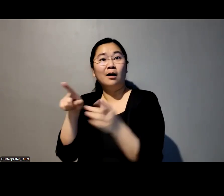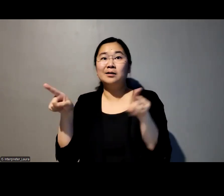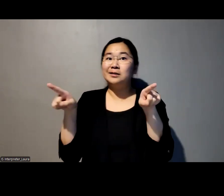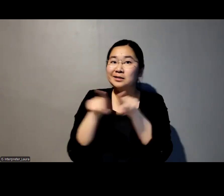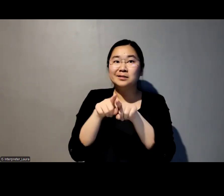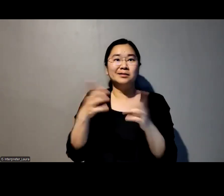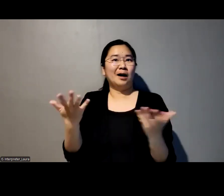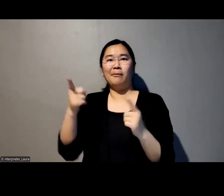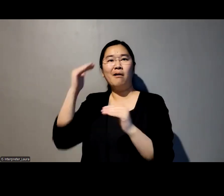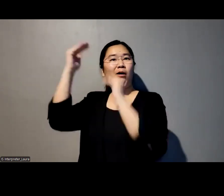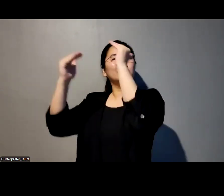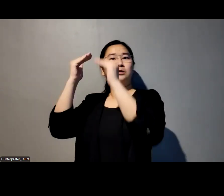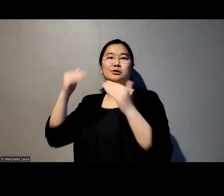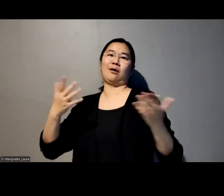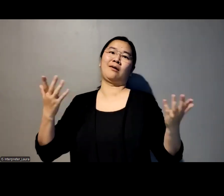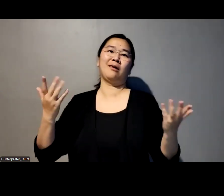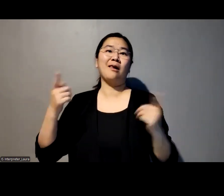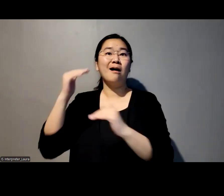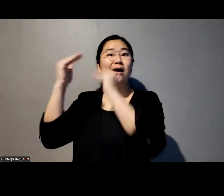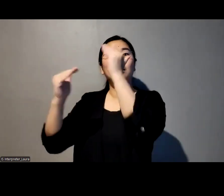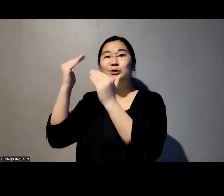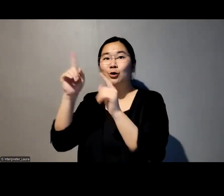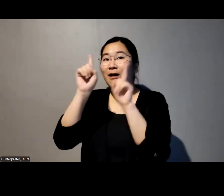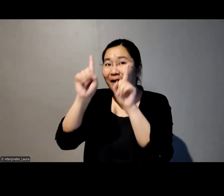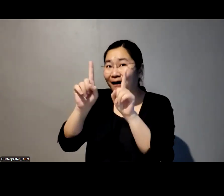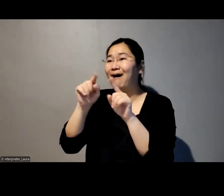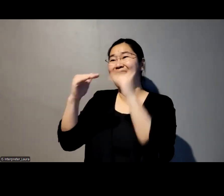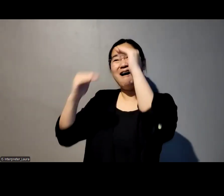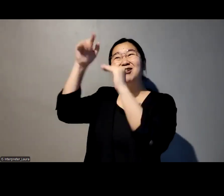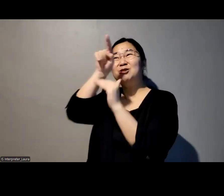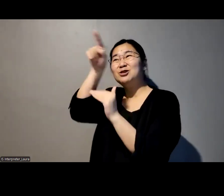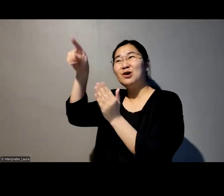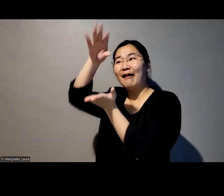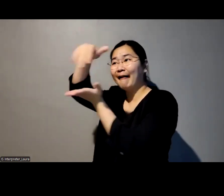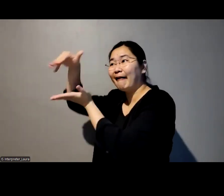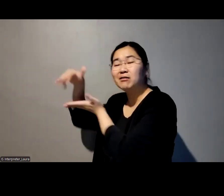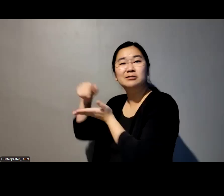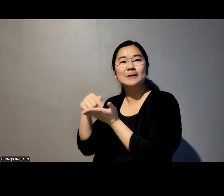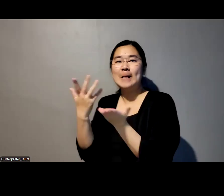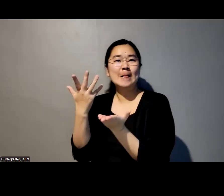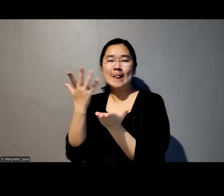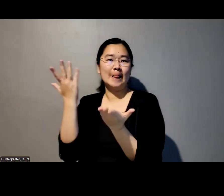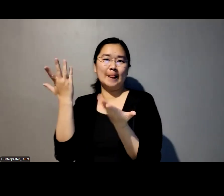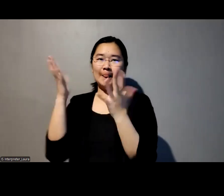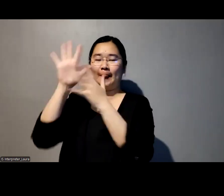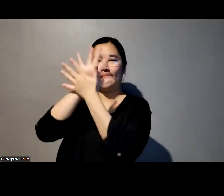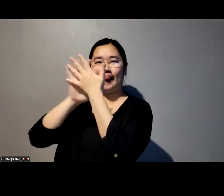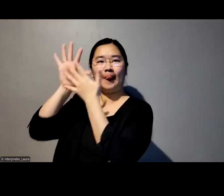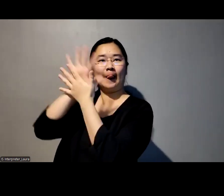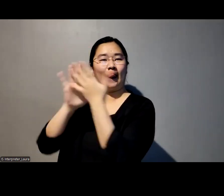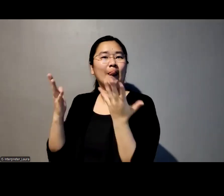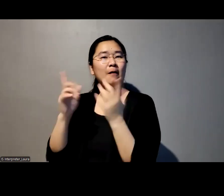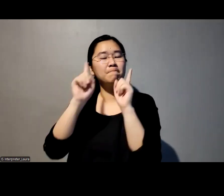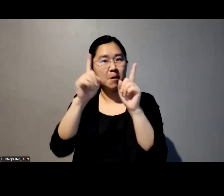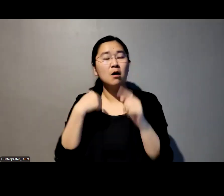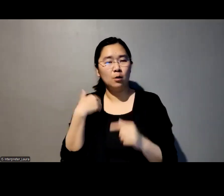the first attempt of adult DI. I know you might be thinking the child and adult DI